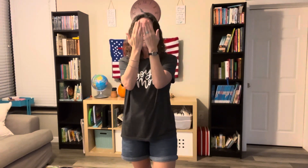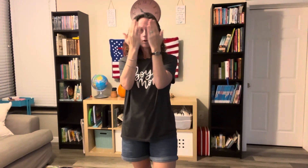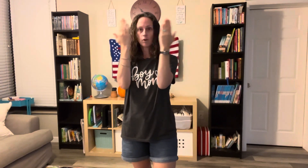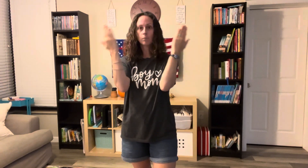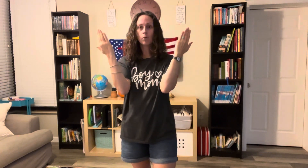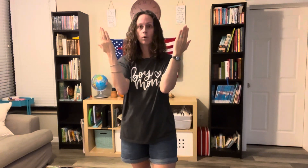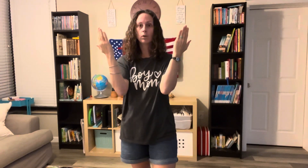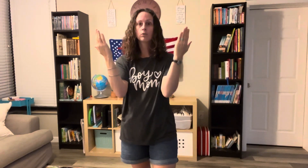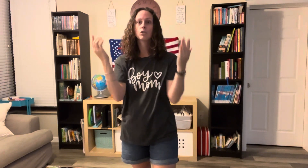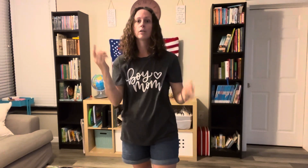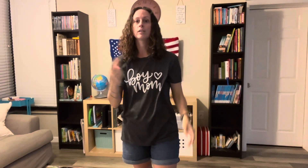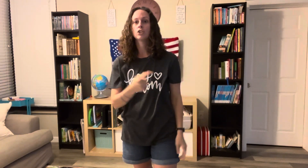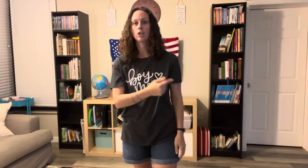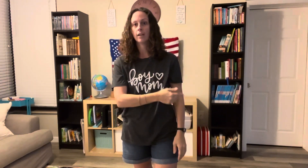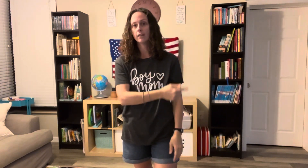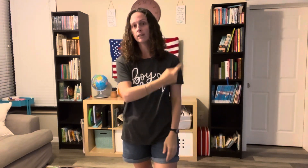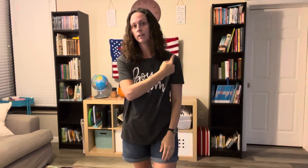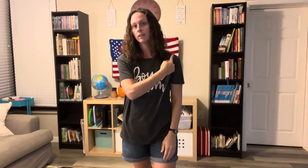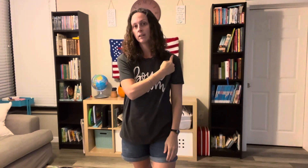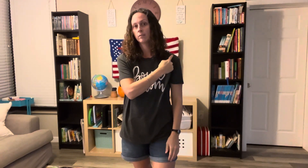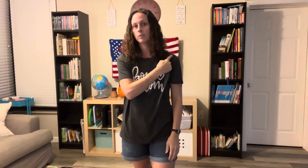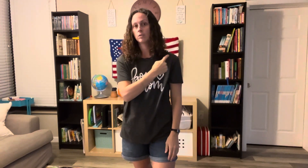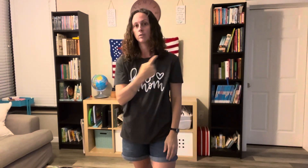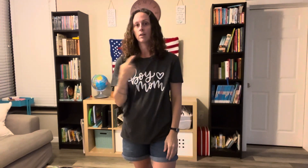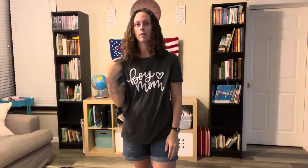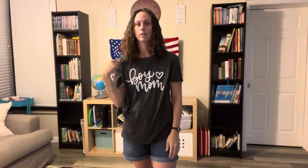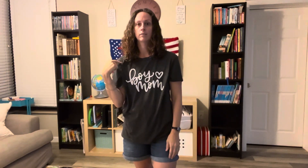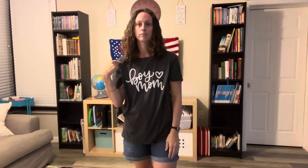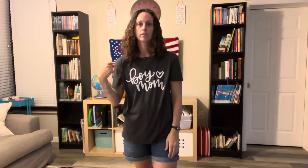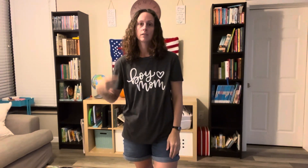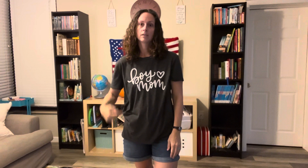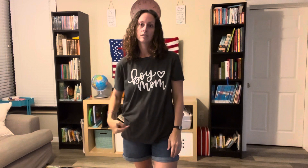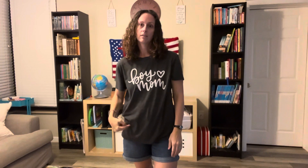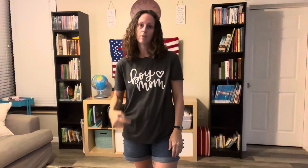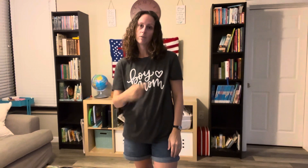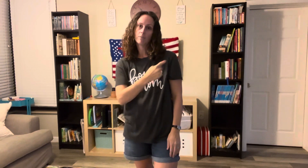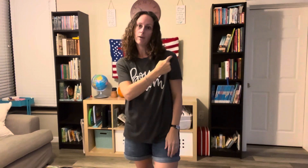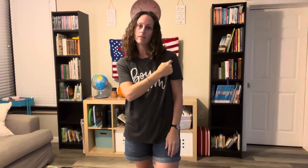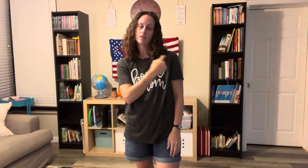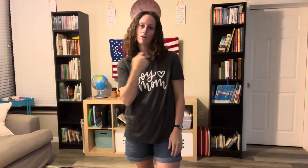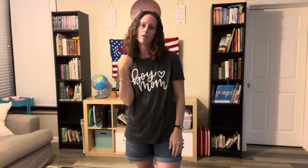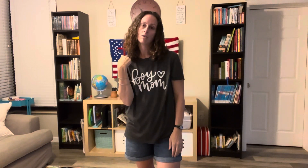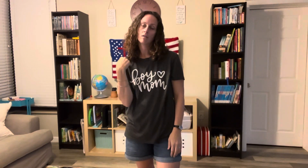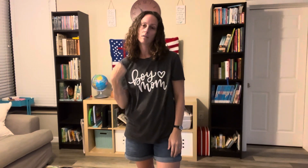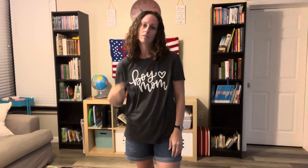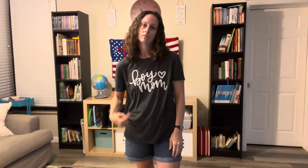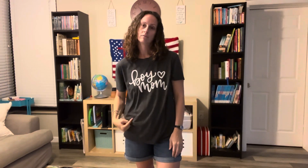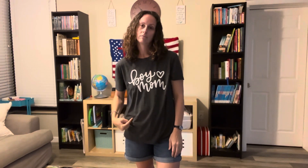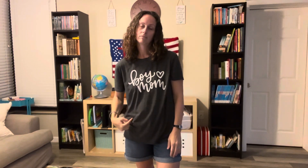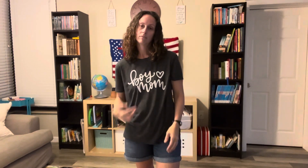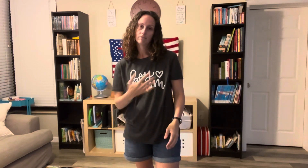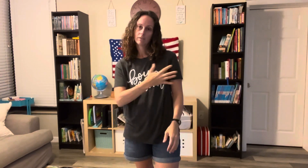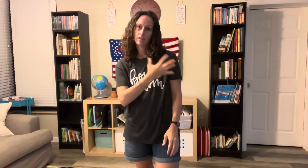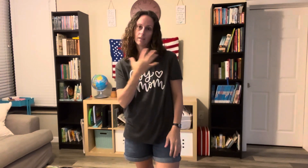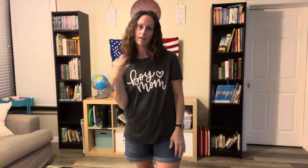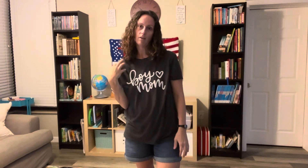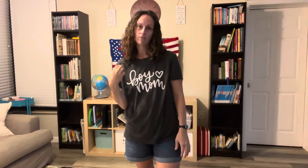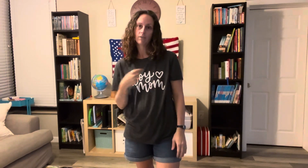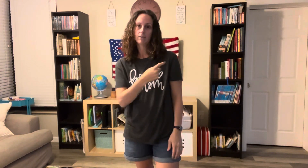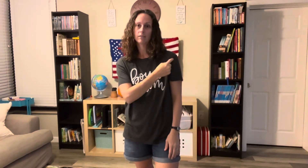Marco Polo's Journey to China. We do the, like where the buttons are on the outfit in